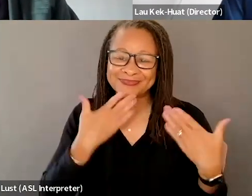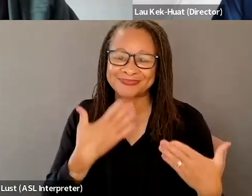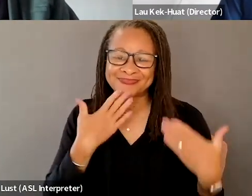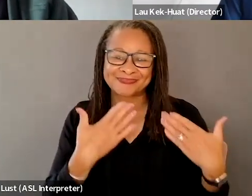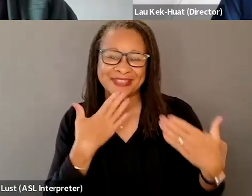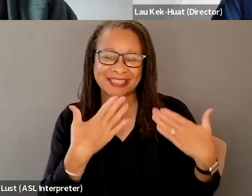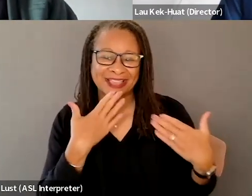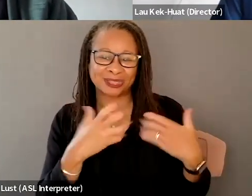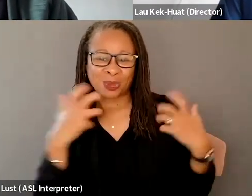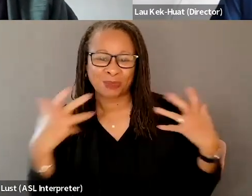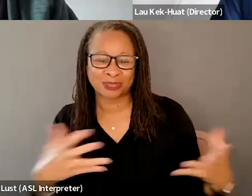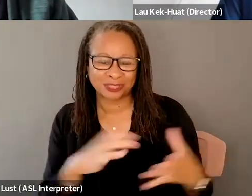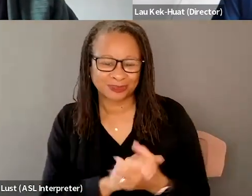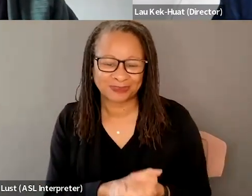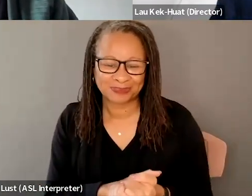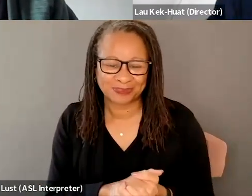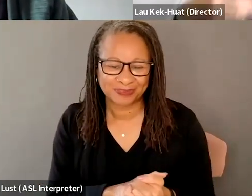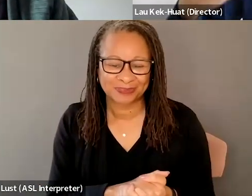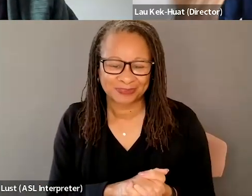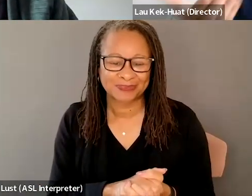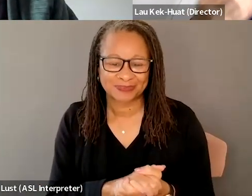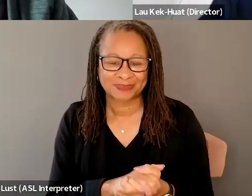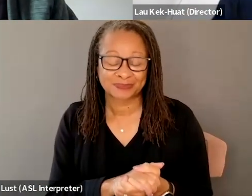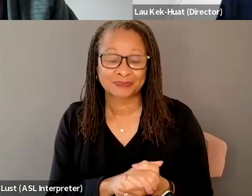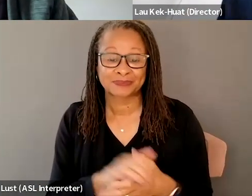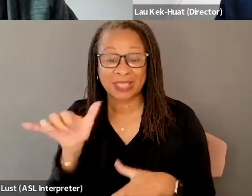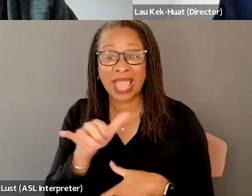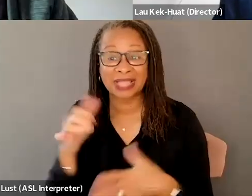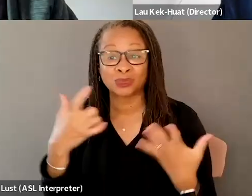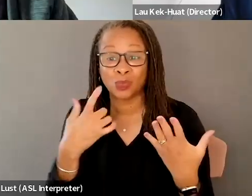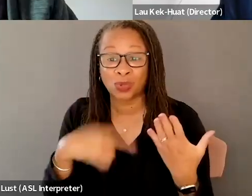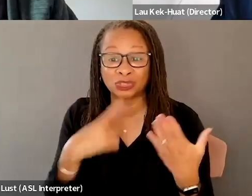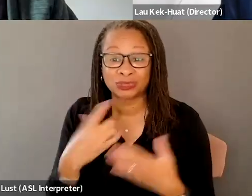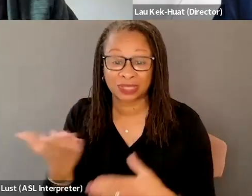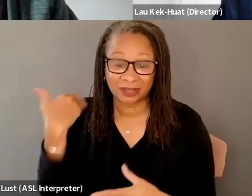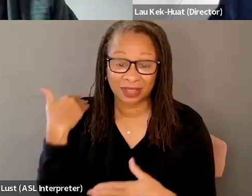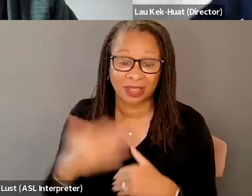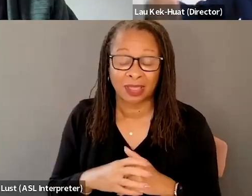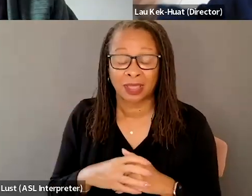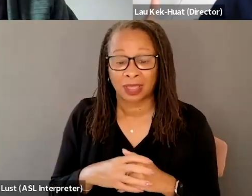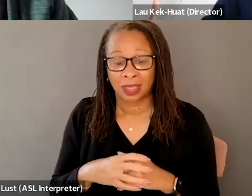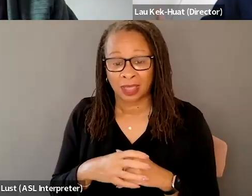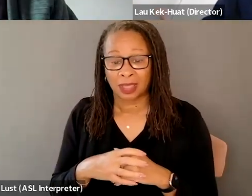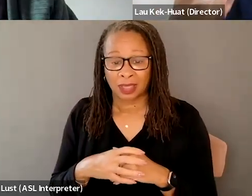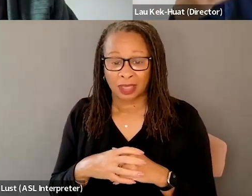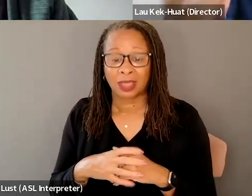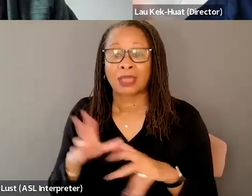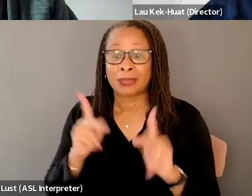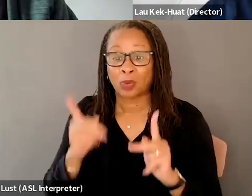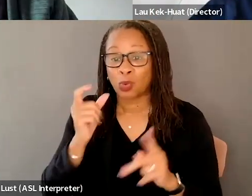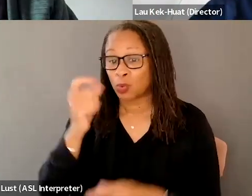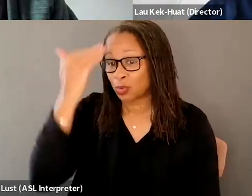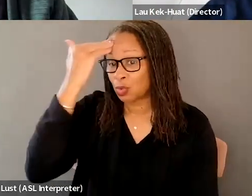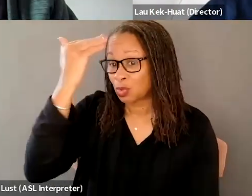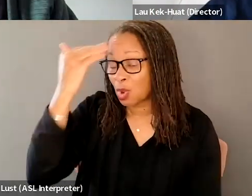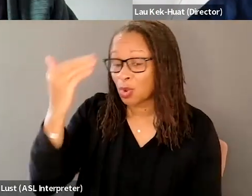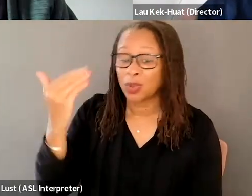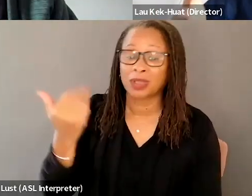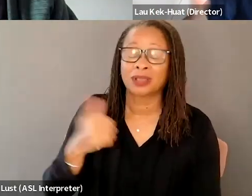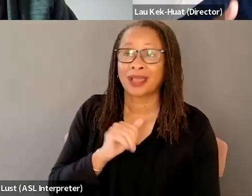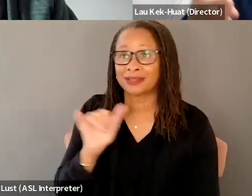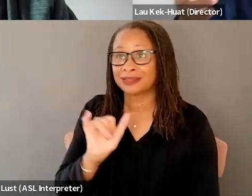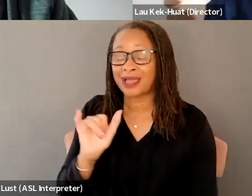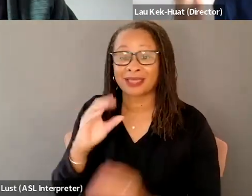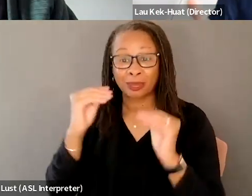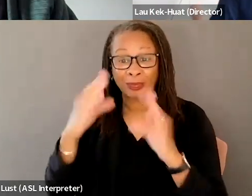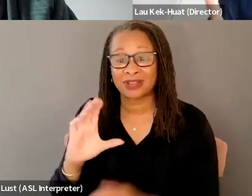Thank you a lot. Yeah. And like what you say, because people like who know the history, people like Professor Taka,